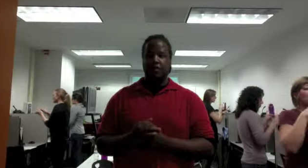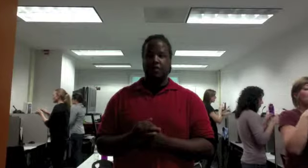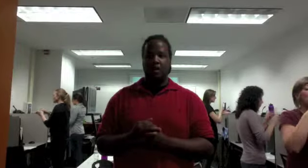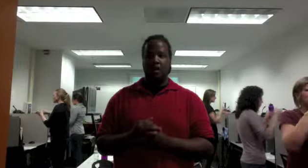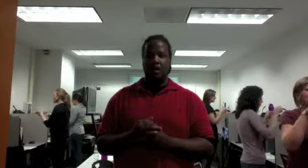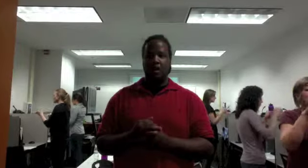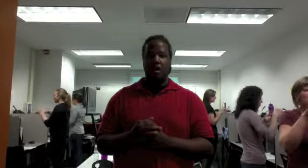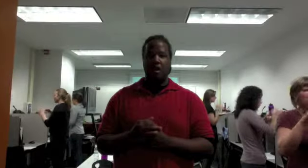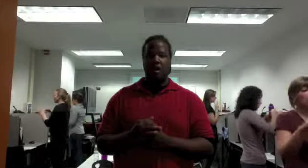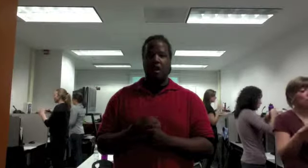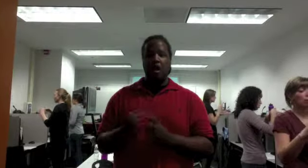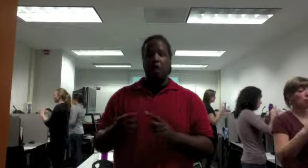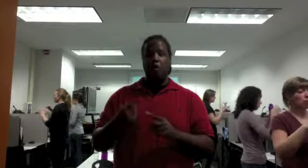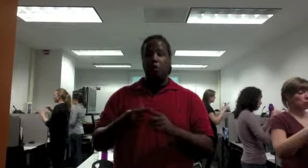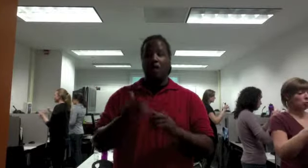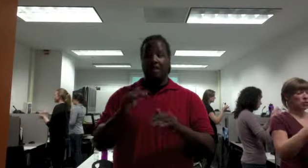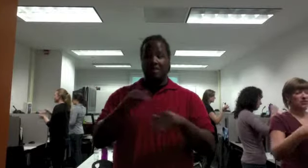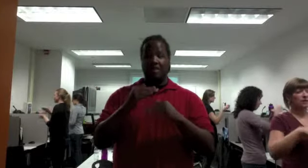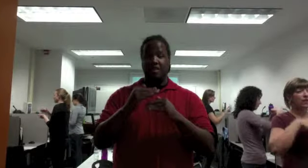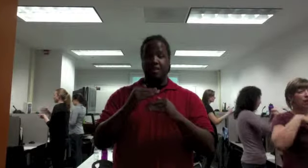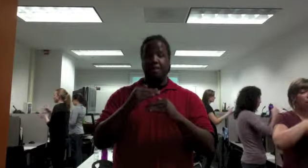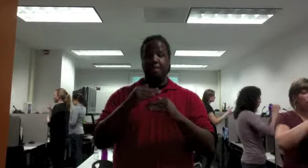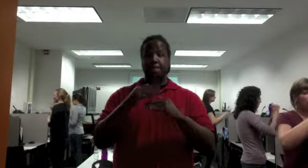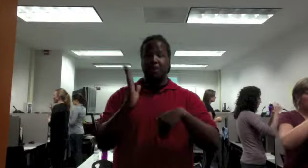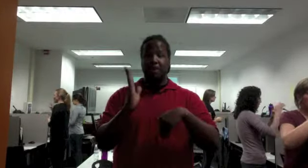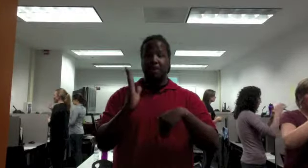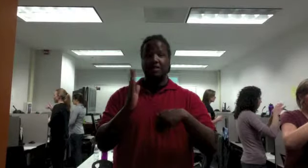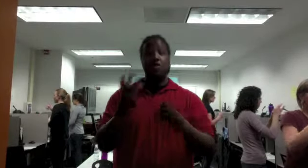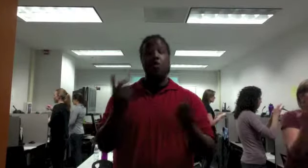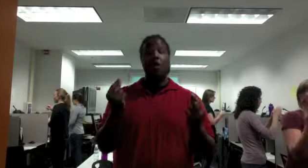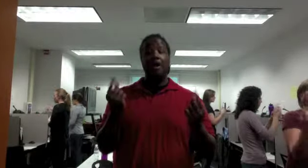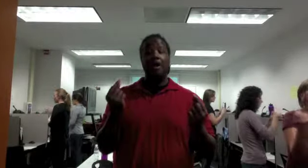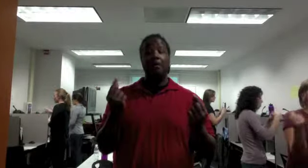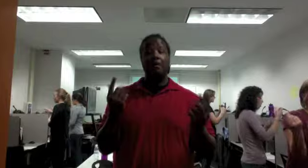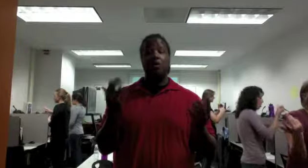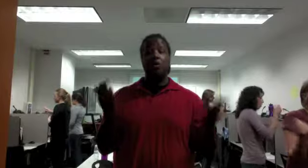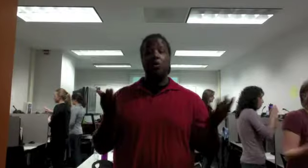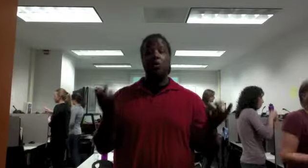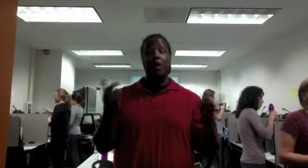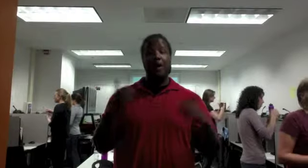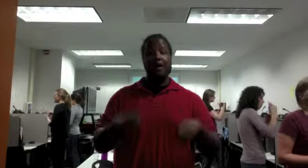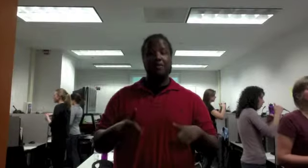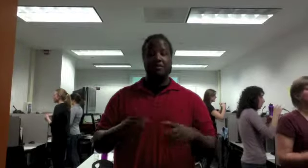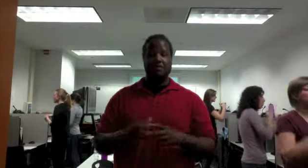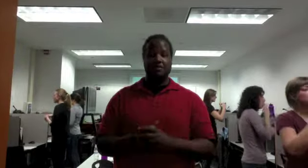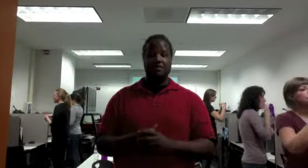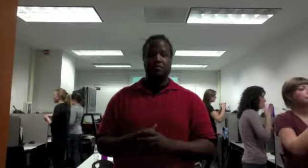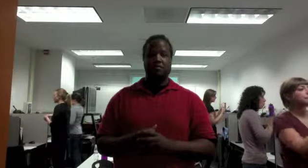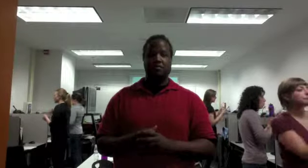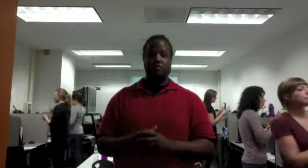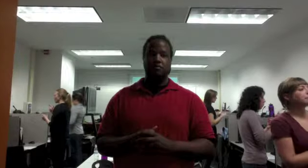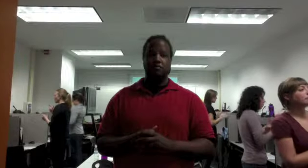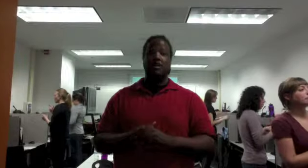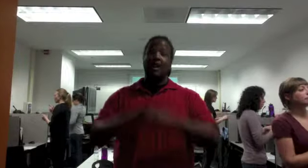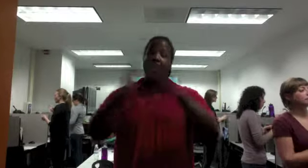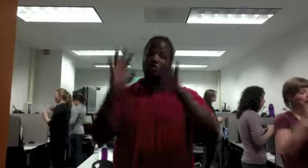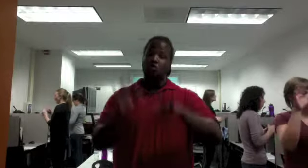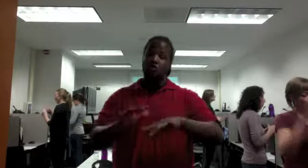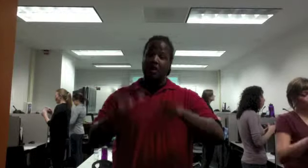the point where it loses its ability to hold water vapor, what does it do?